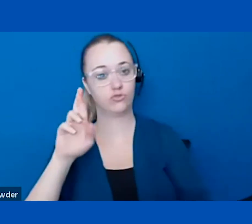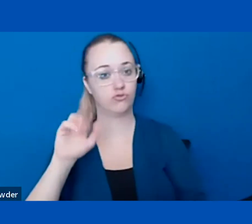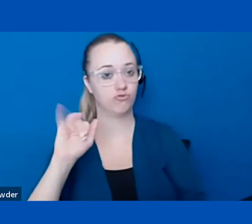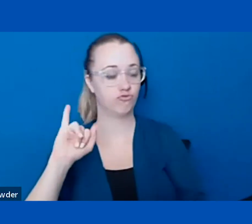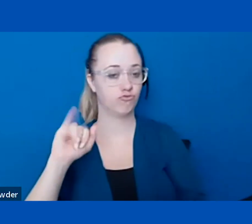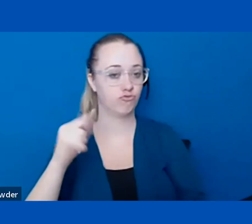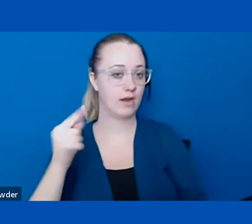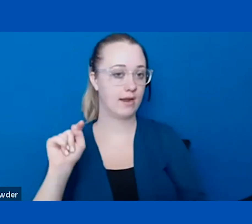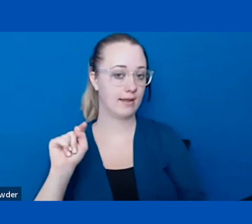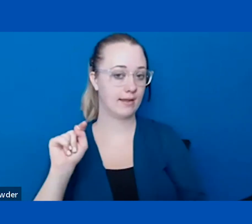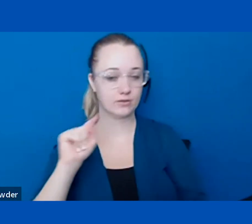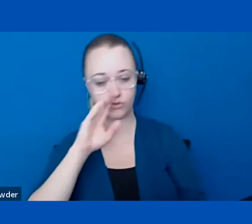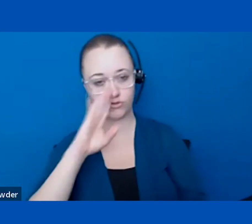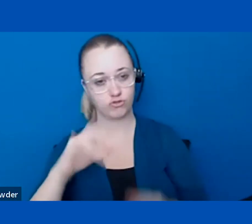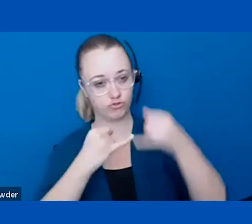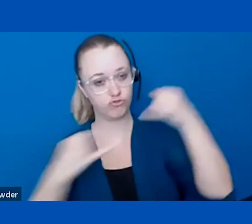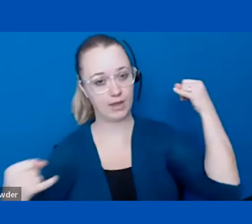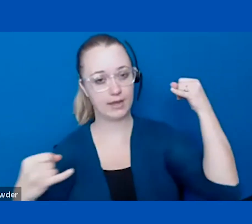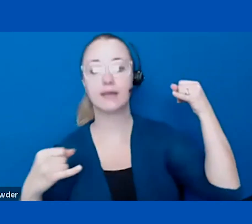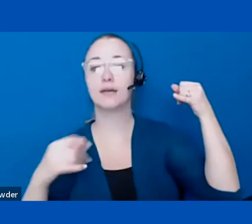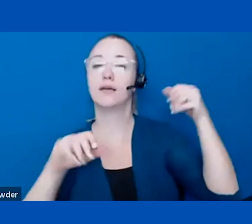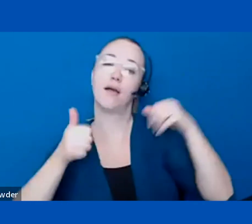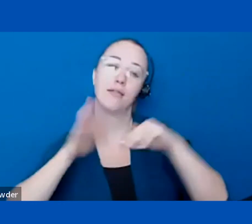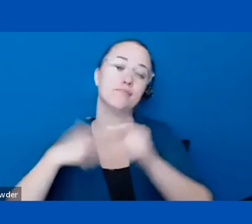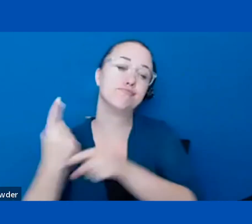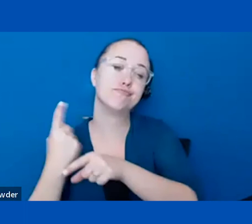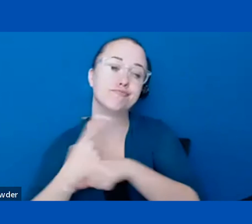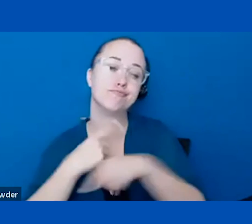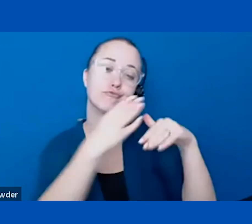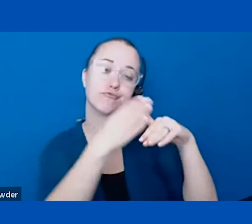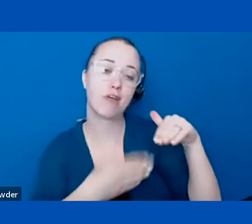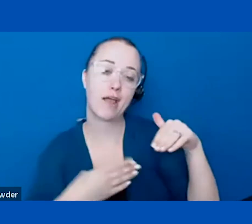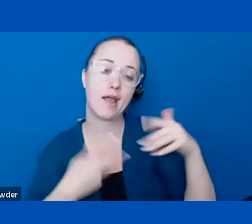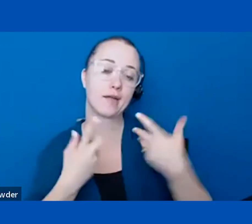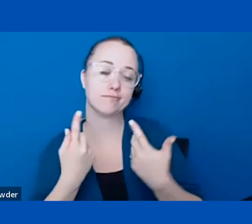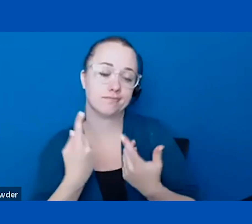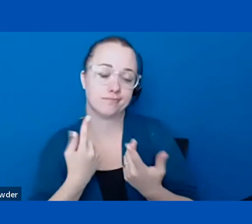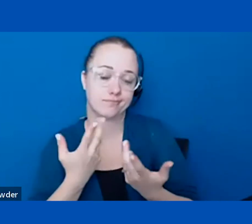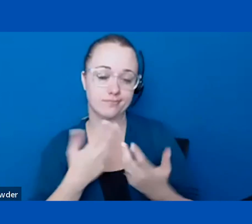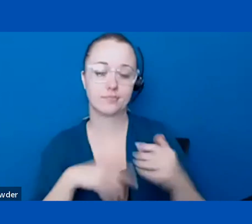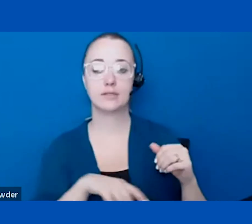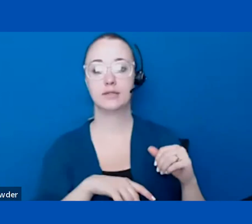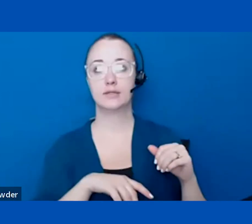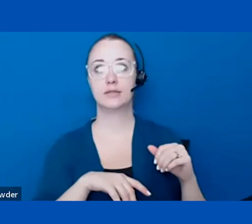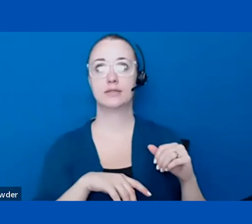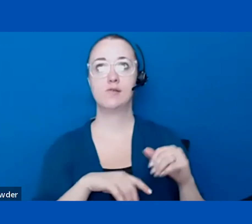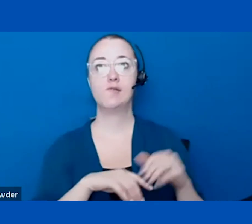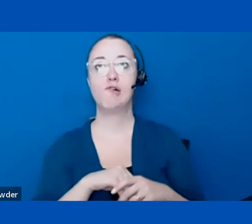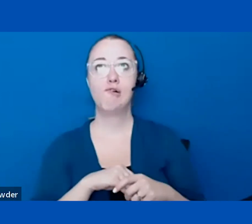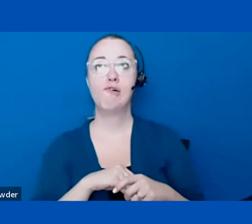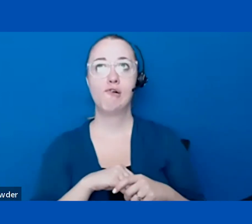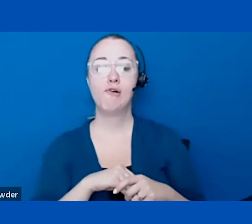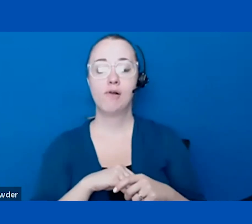eventually may get a crack into like normal wear and tear. um, but it's